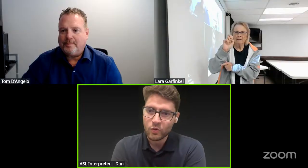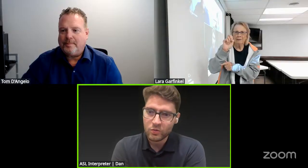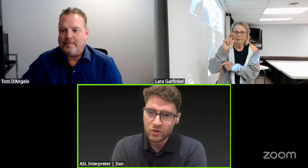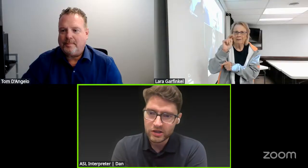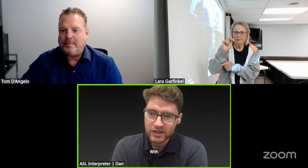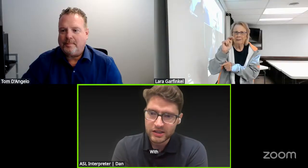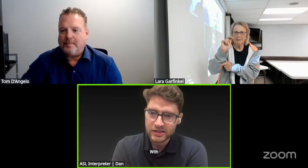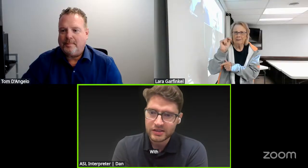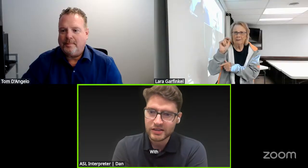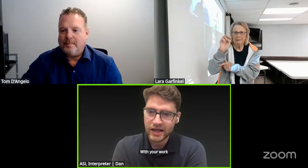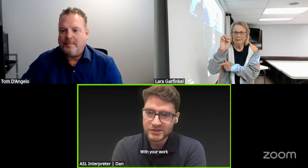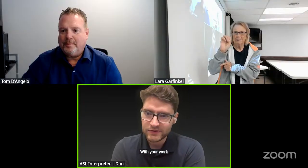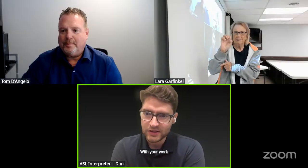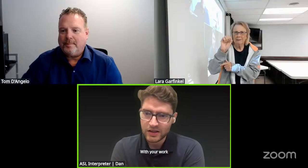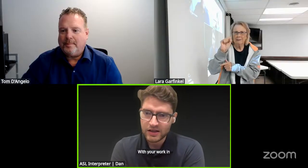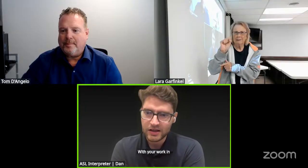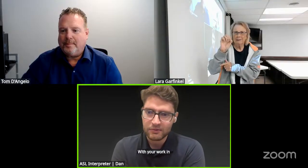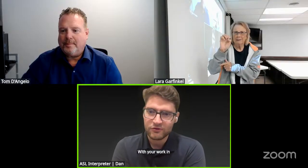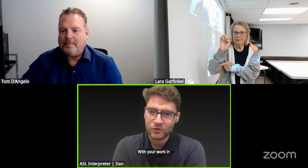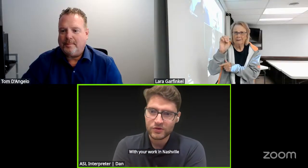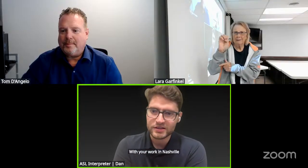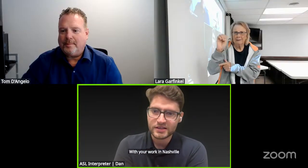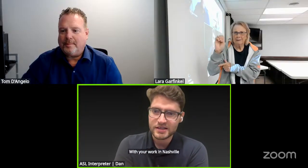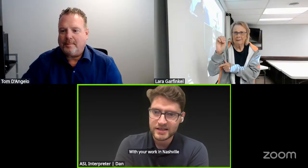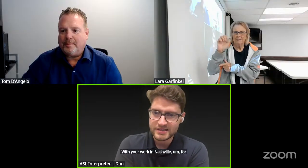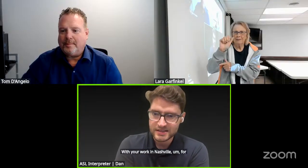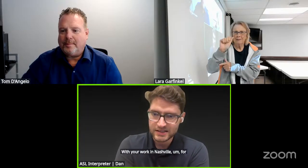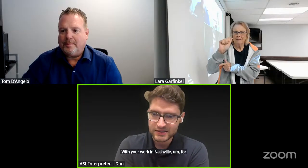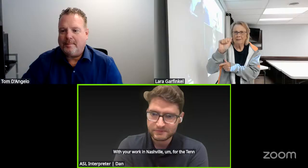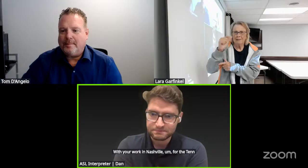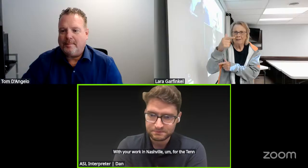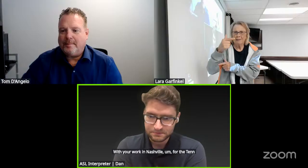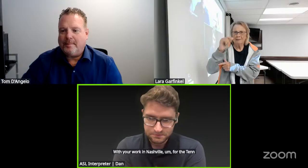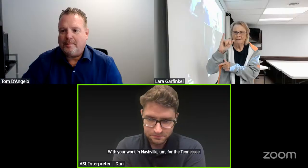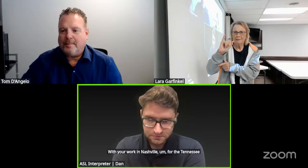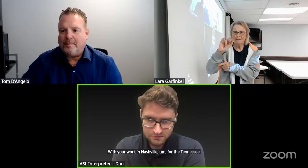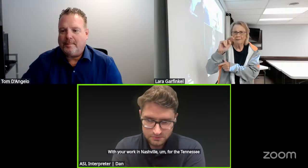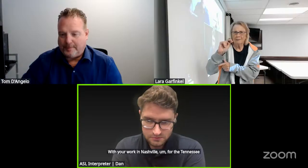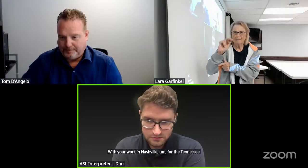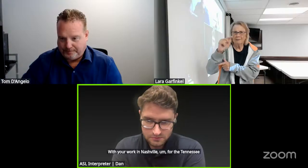with your work in Nashville, for the Tennessee